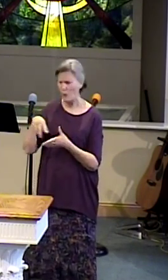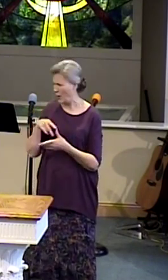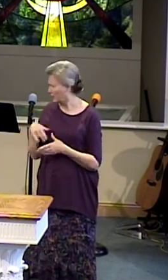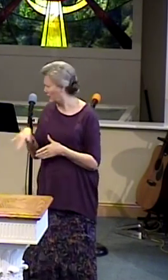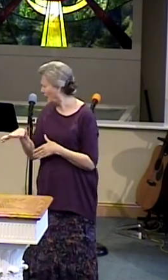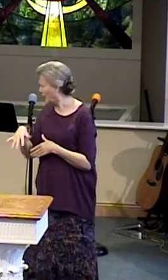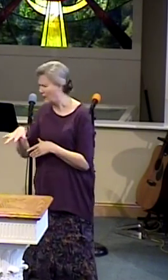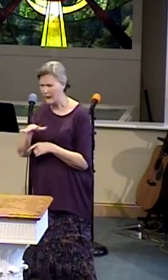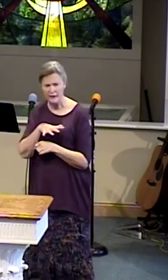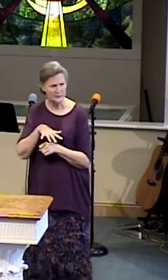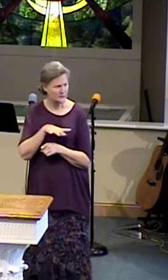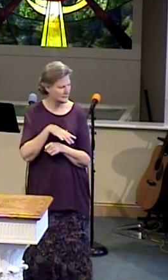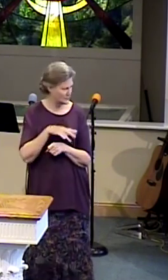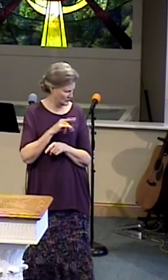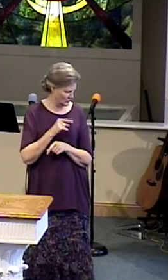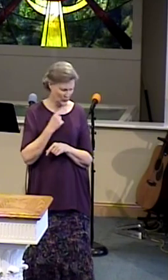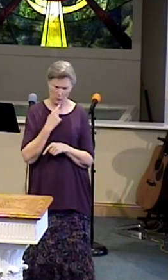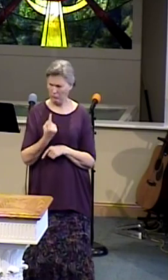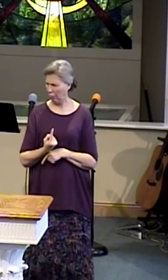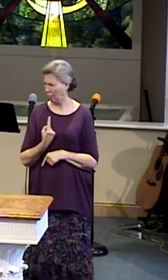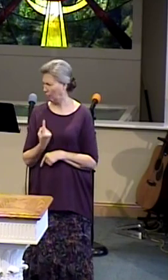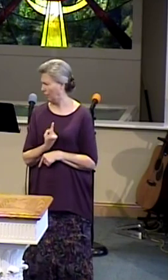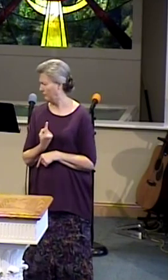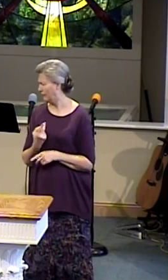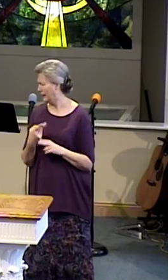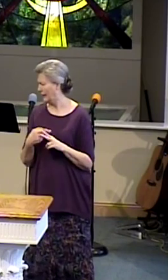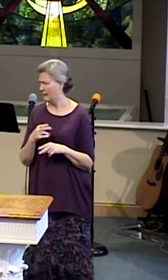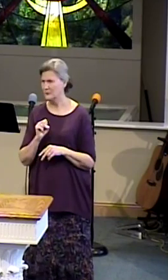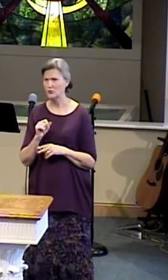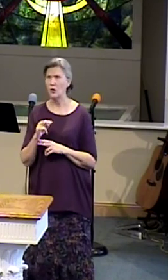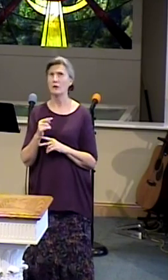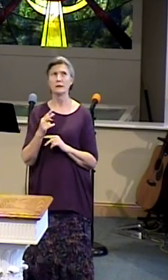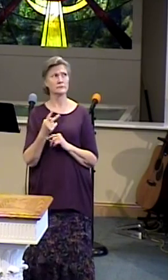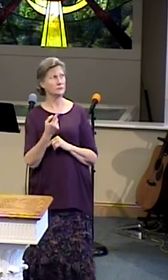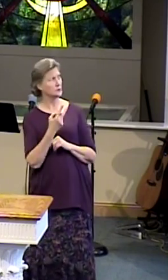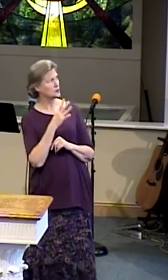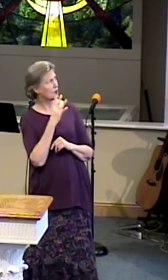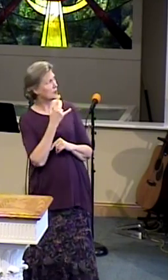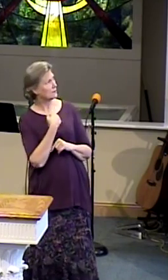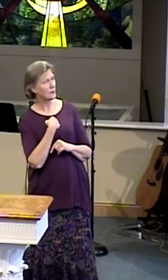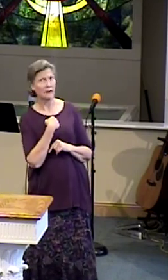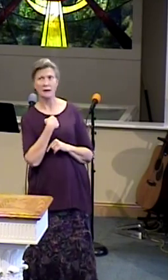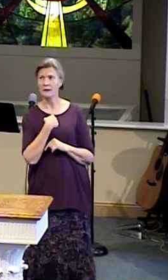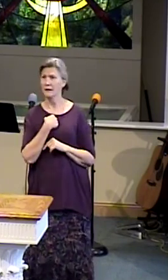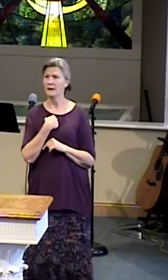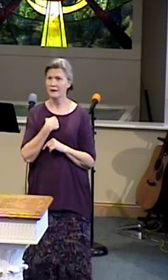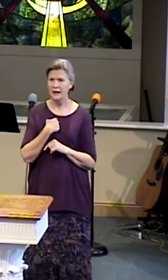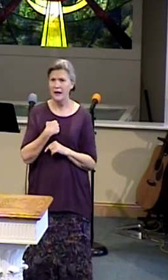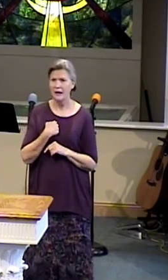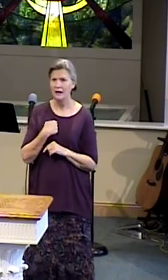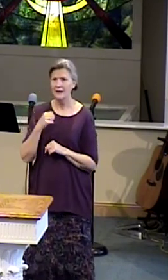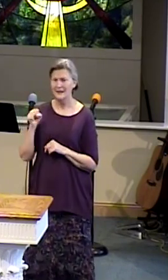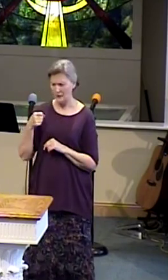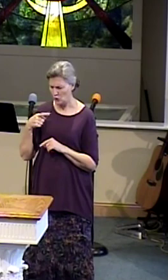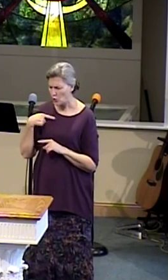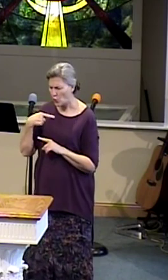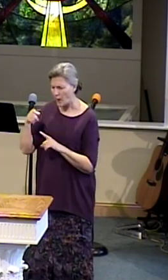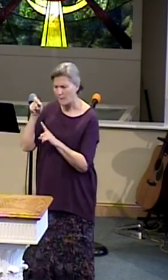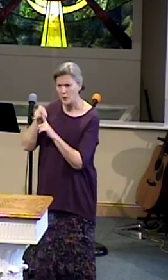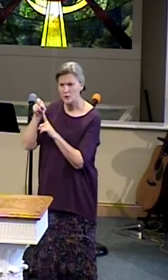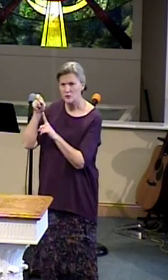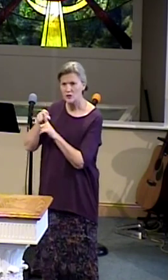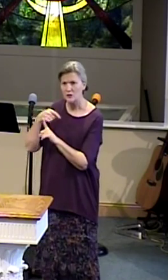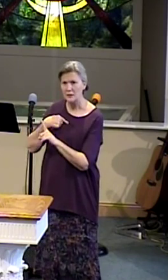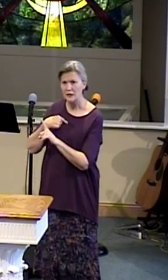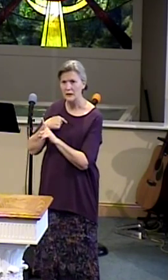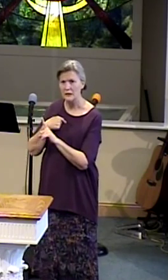Nope, I'm the only one. Thought so. So you're talking to me. Yep. You're persecuting me. Well, I guess my